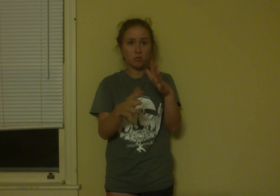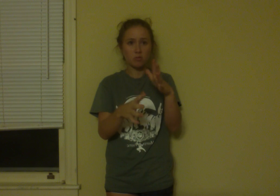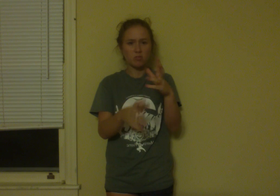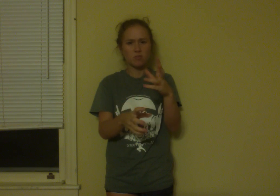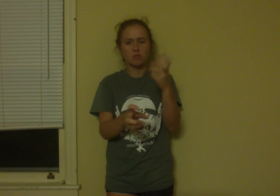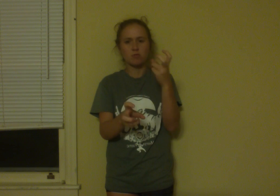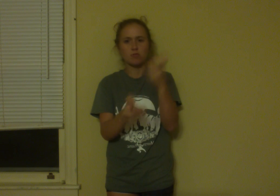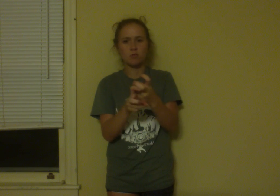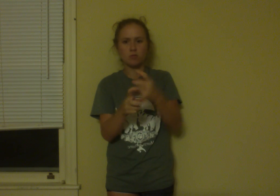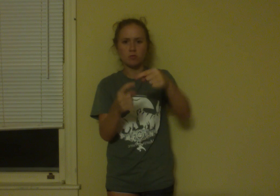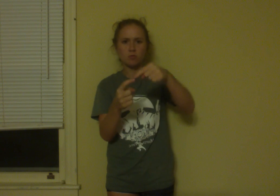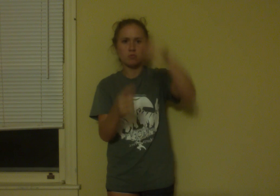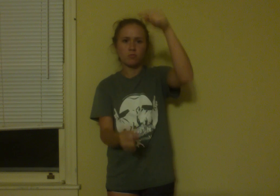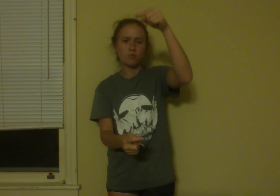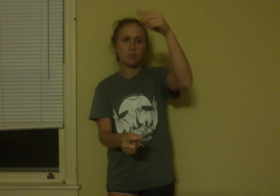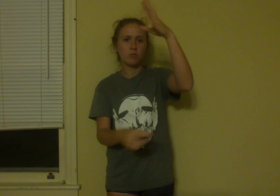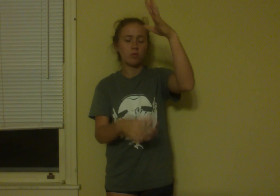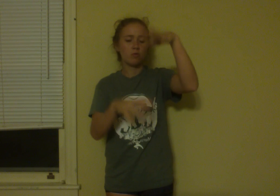After months of trying it, Adam started getting really close.